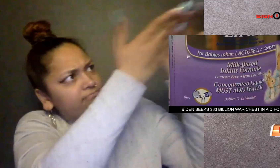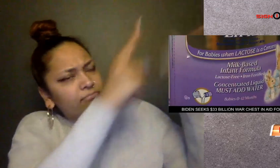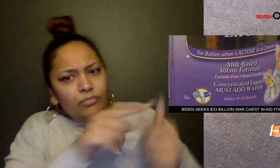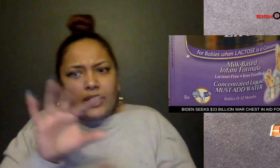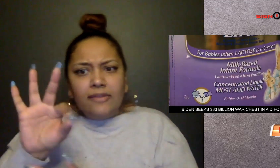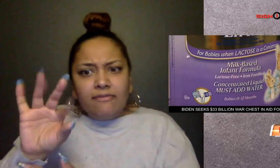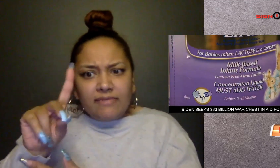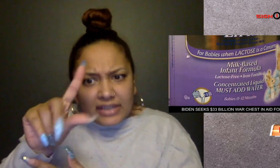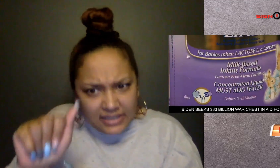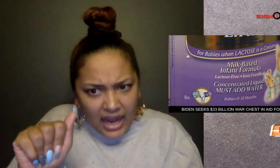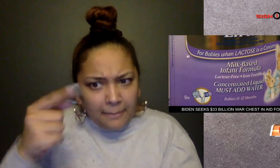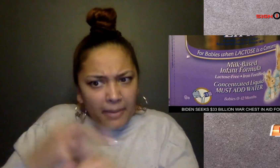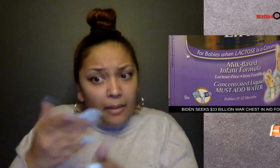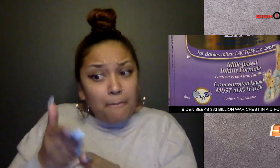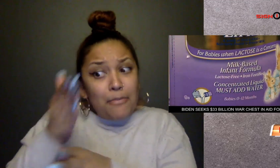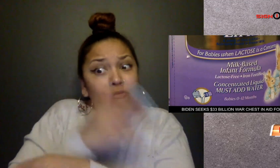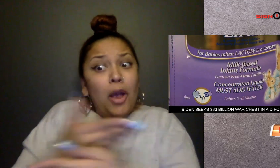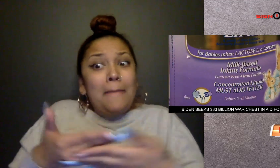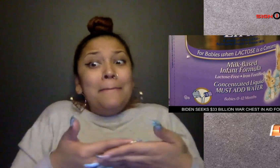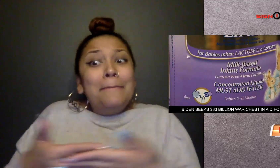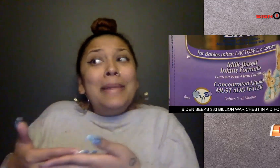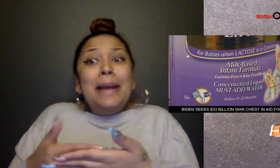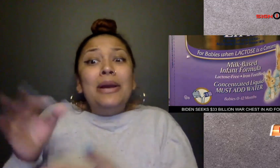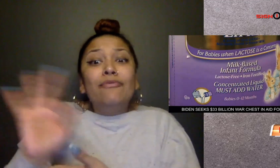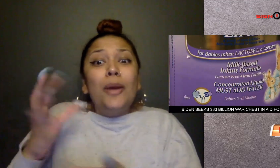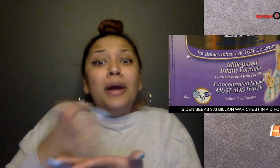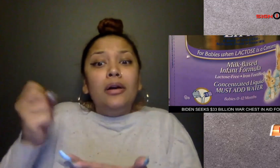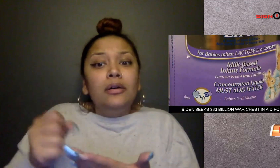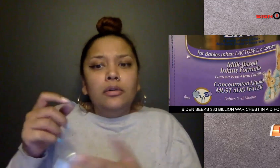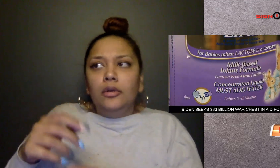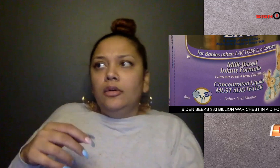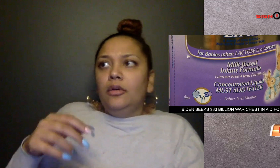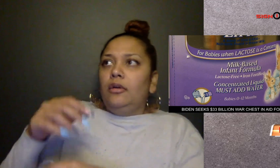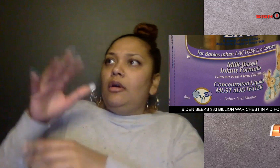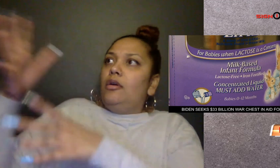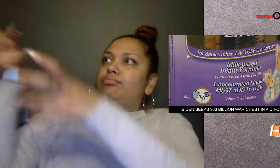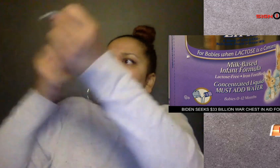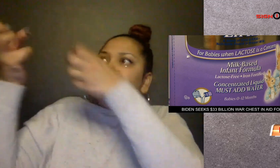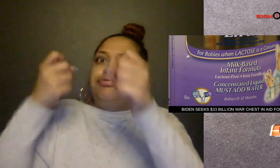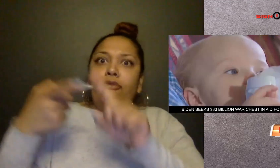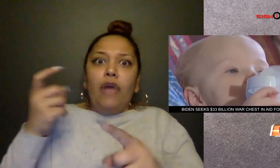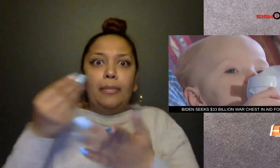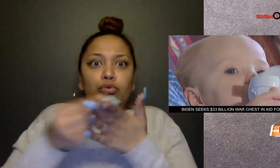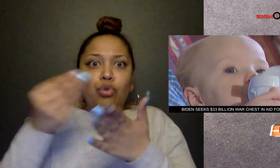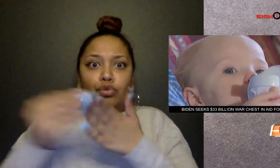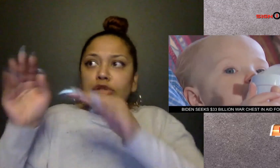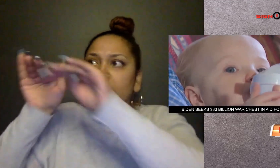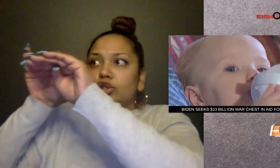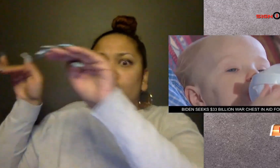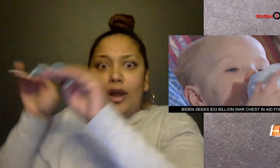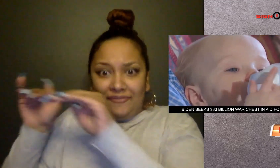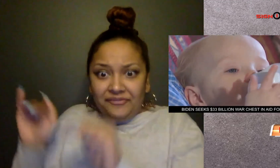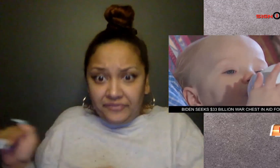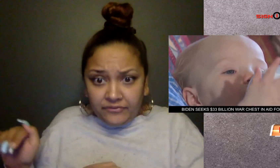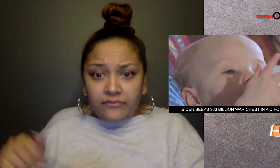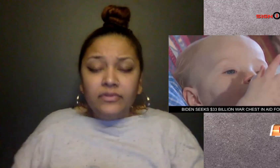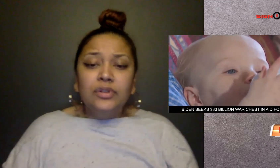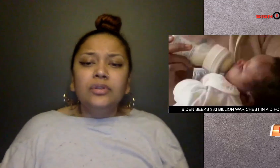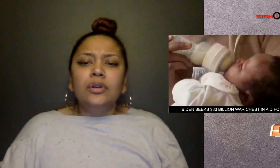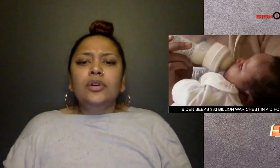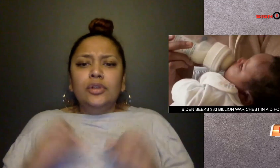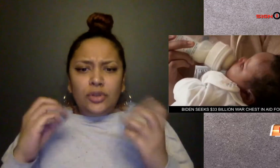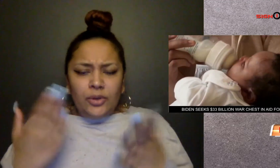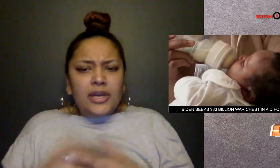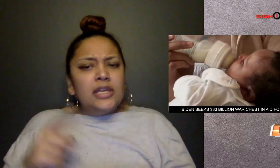he sent a detailed report to the FDA months before the baby formula was removed from grocery store